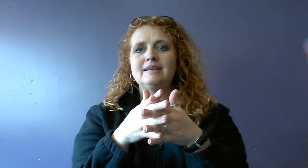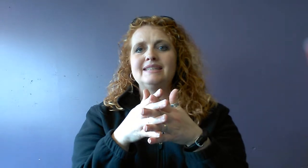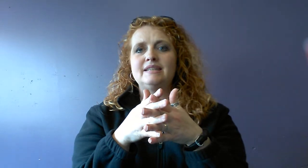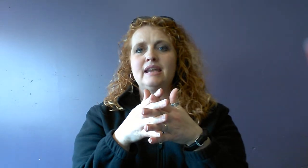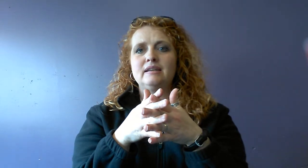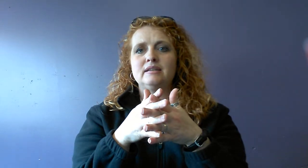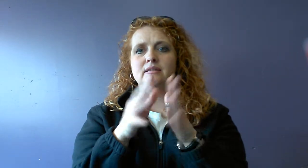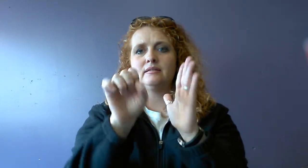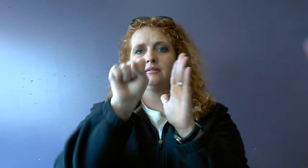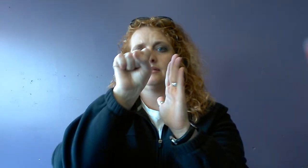State,